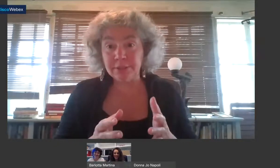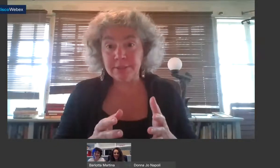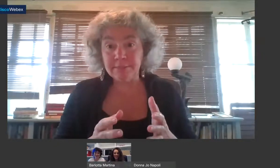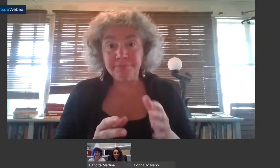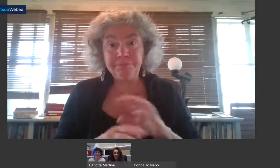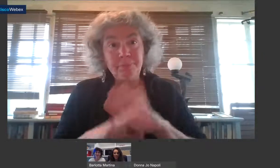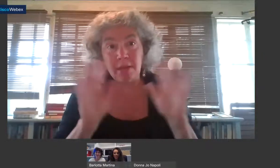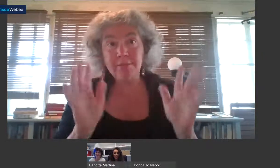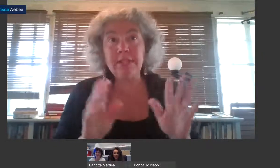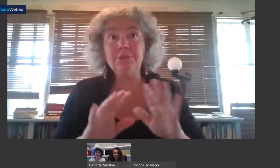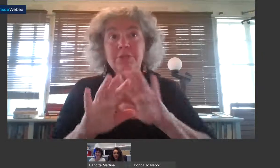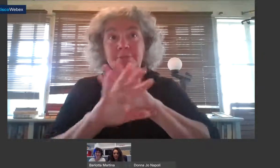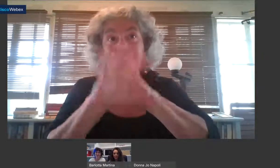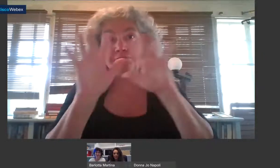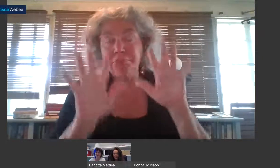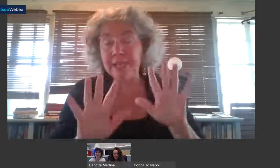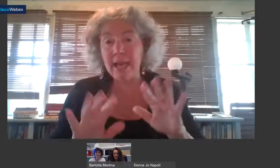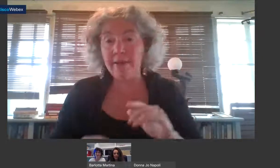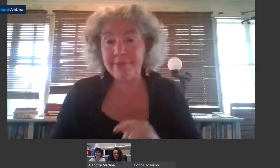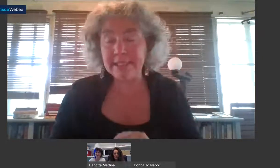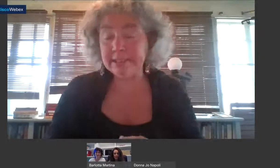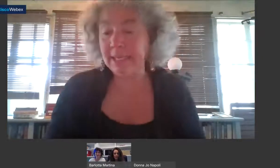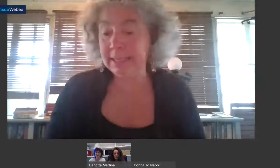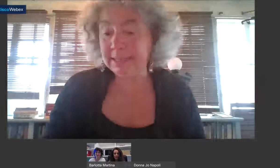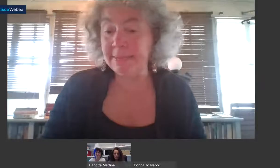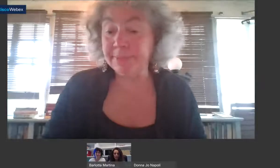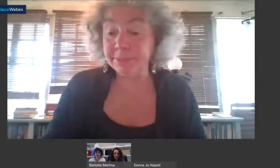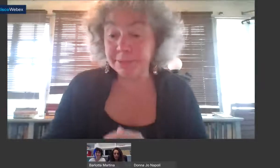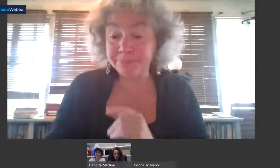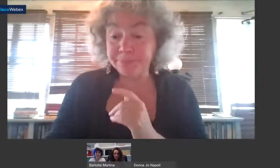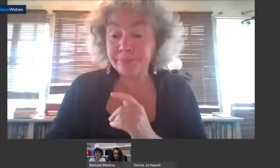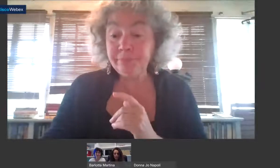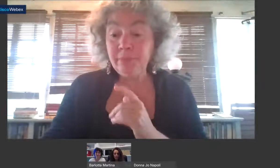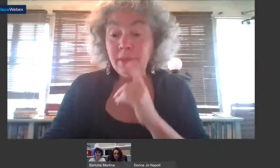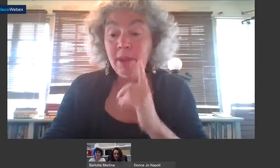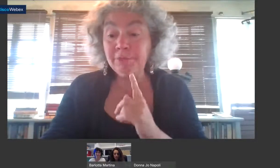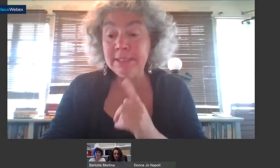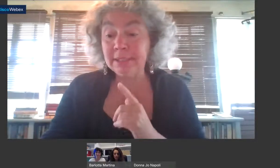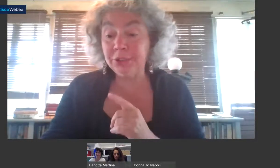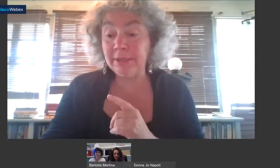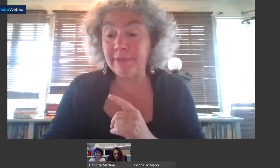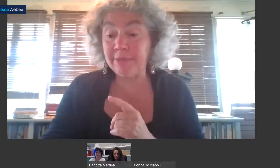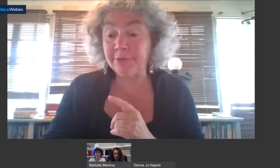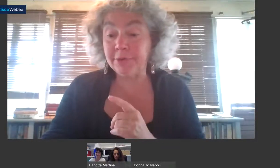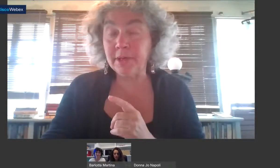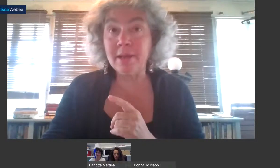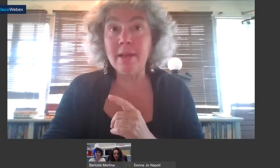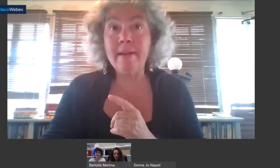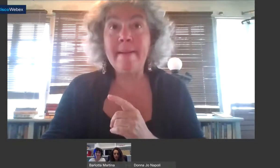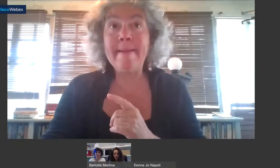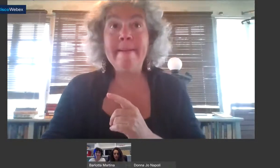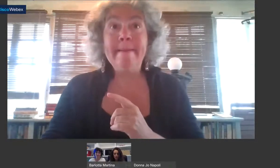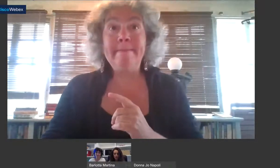iterations. These are pretty obvious examples of reduction of effort.